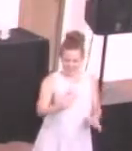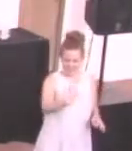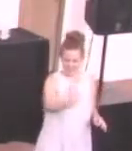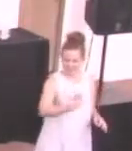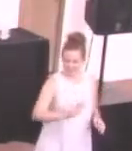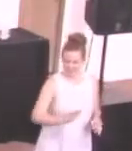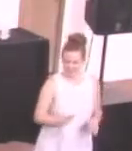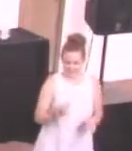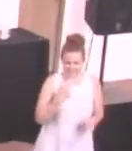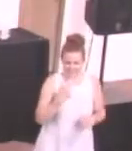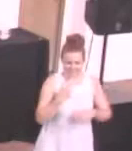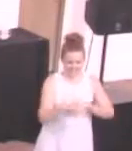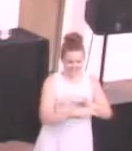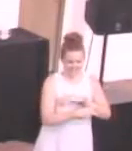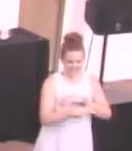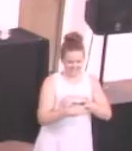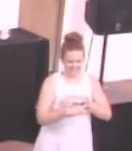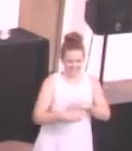stealing.